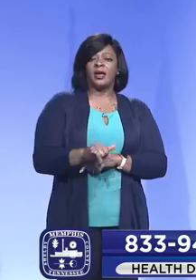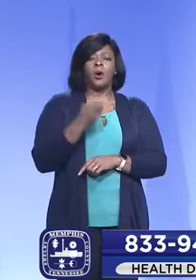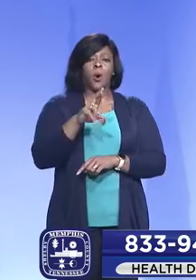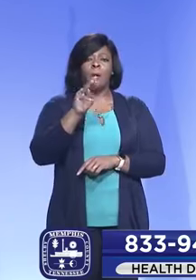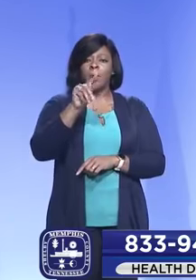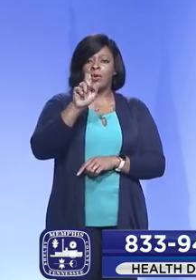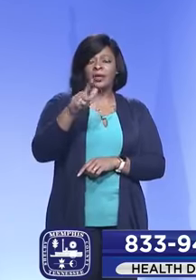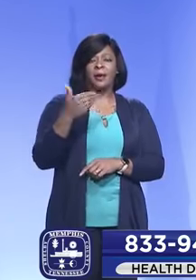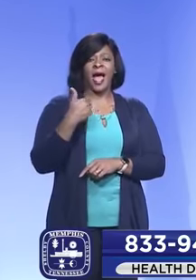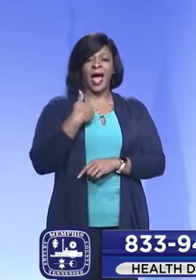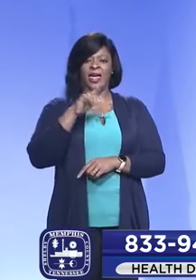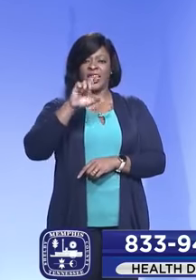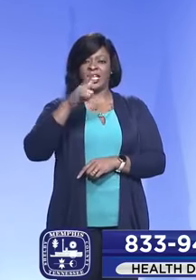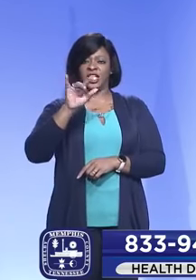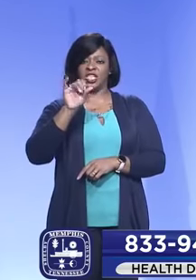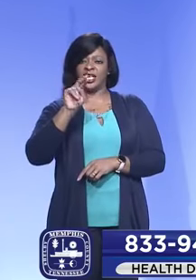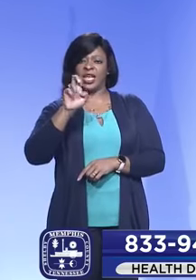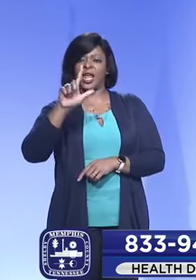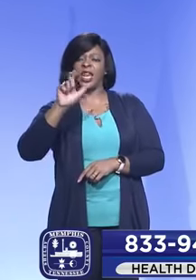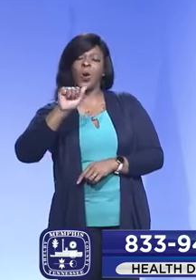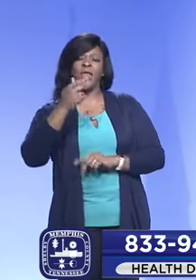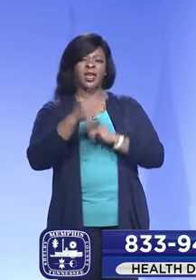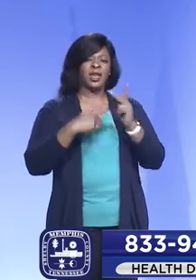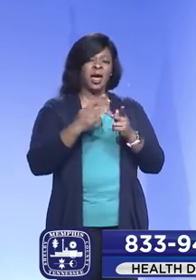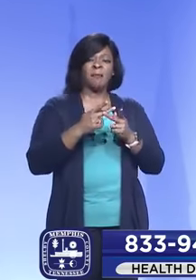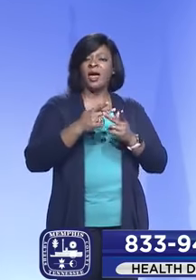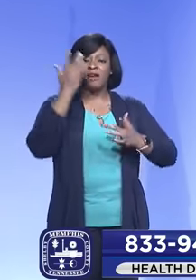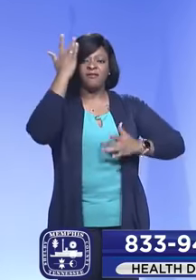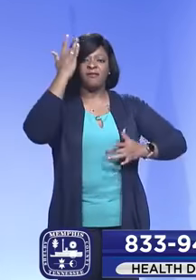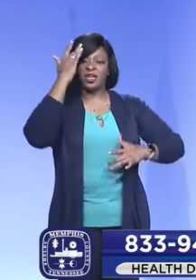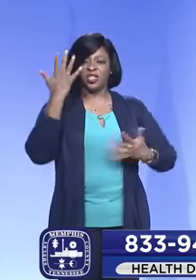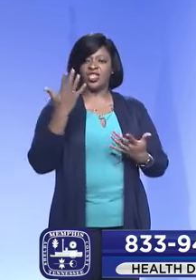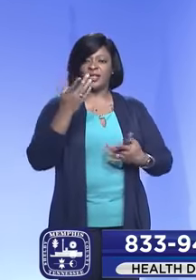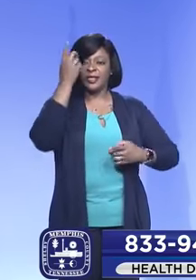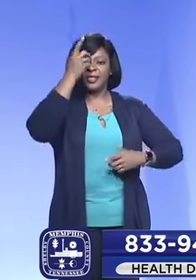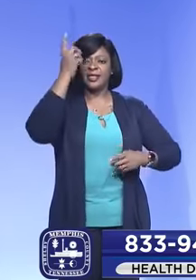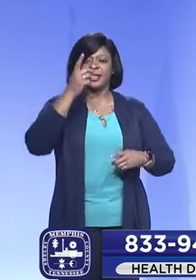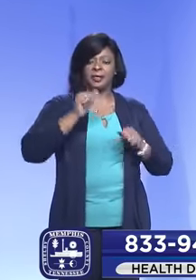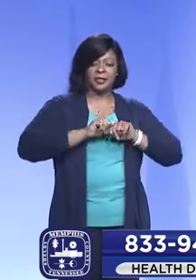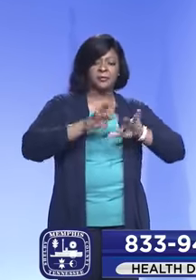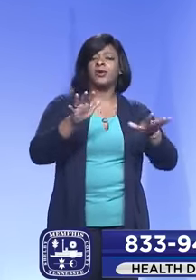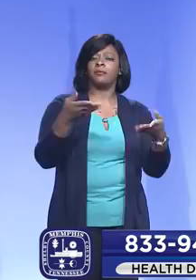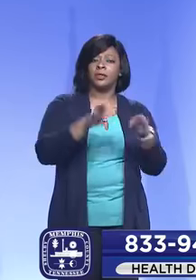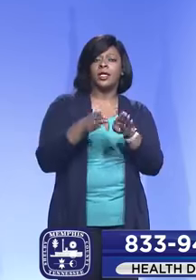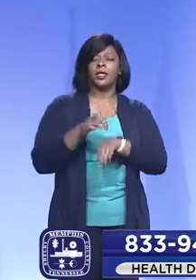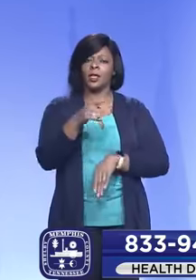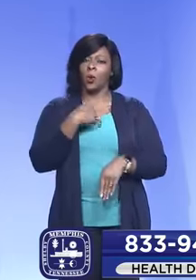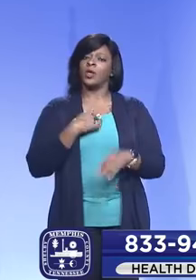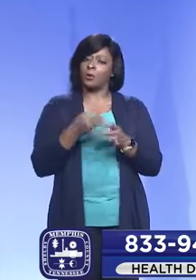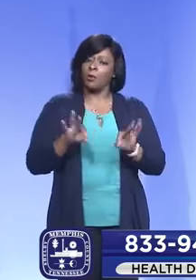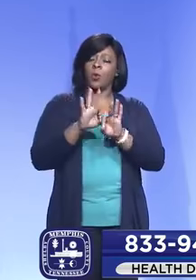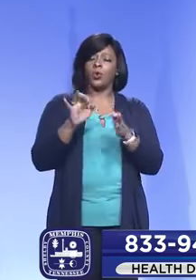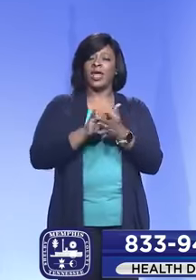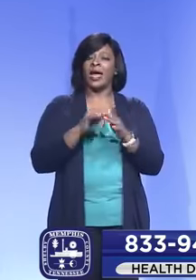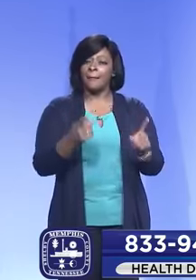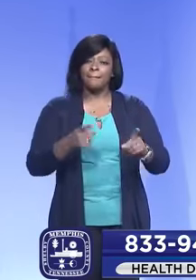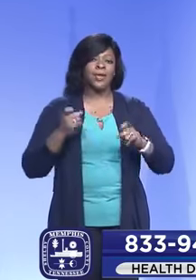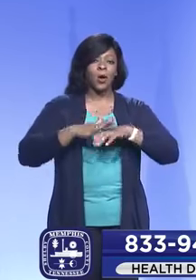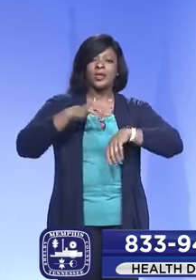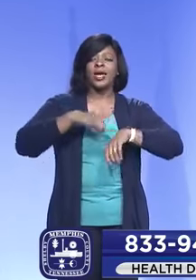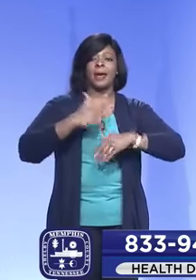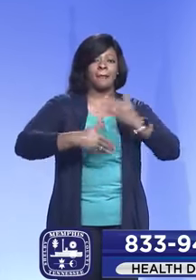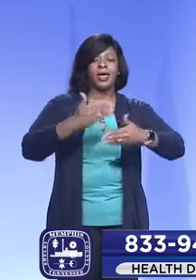motel that may have Legionella or some other infectious disease. It's important that we have the ability to do that in a timely manner to